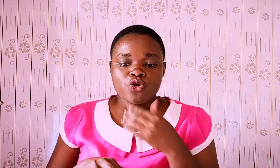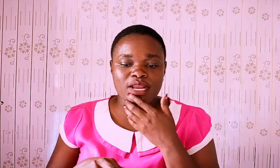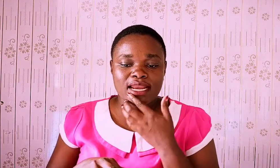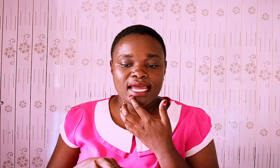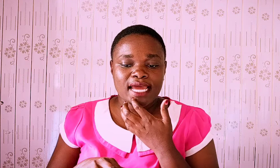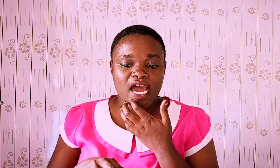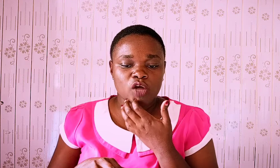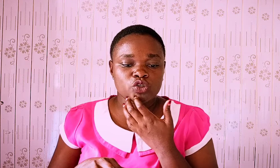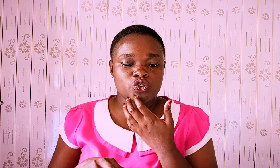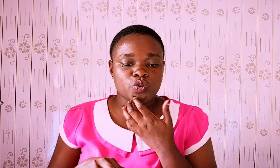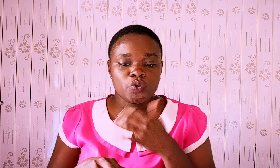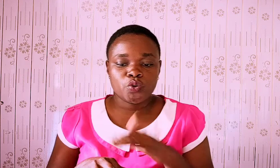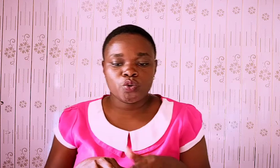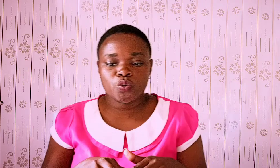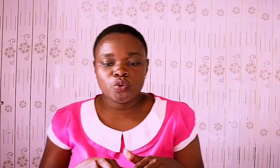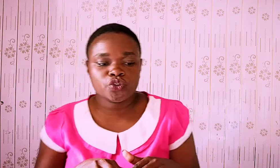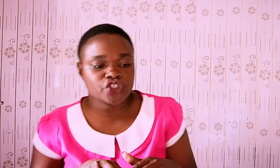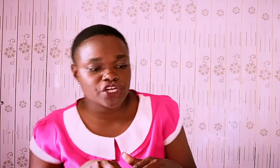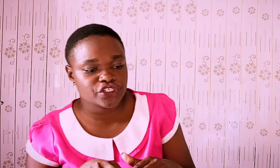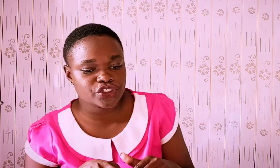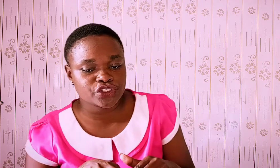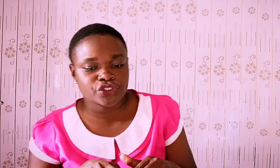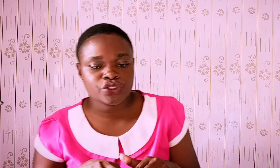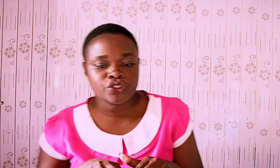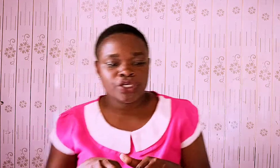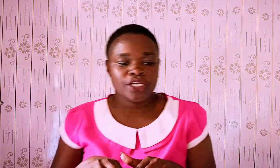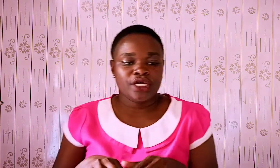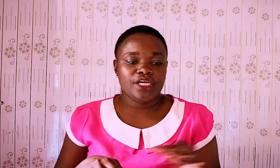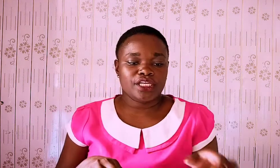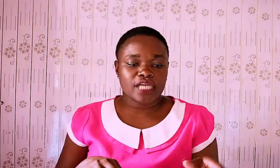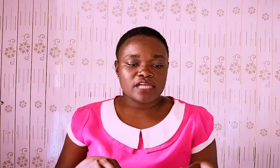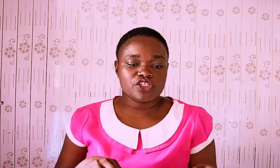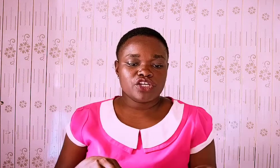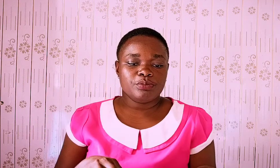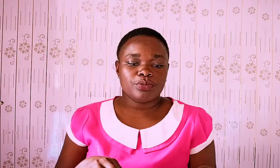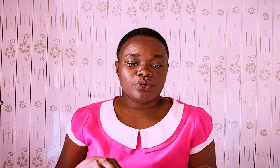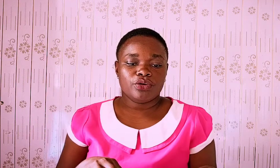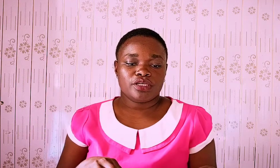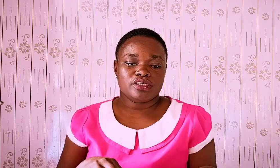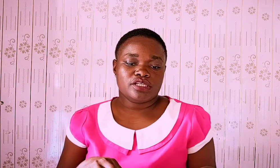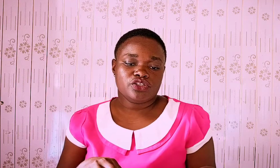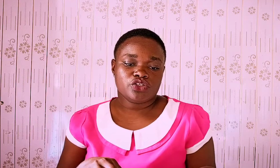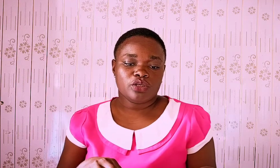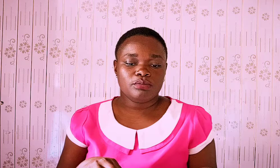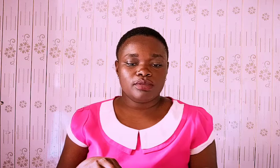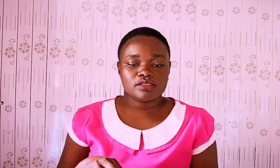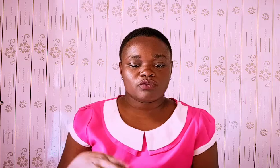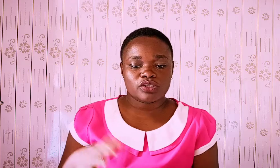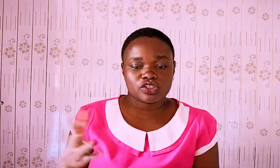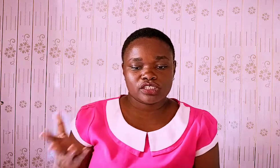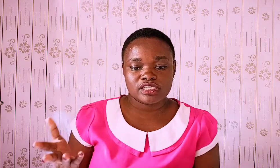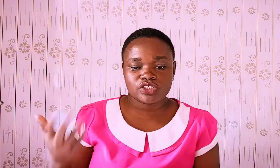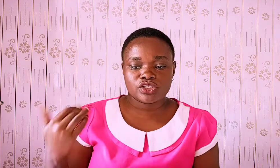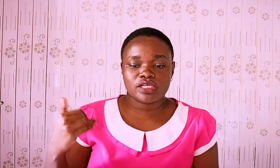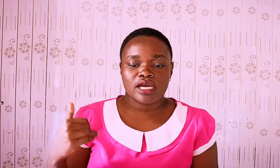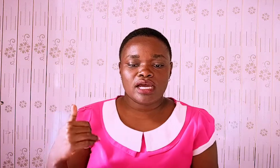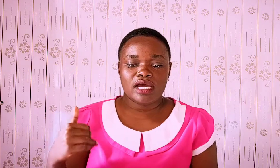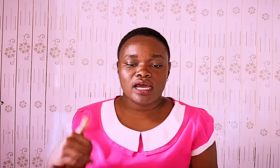will learn how to change in hand shape, orientation, place of articulation,